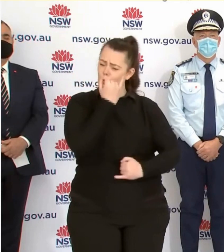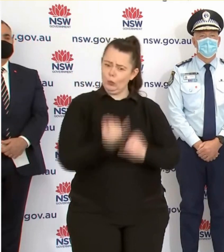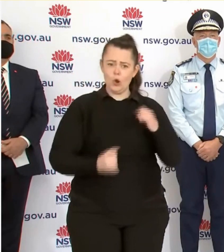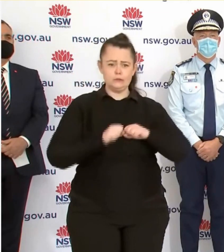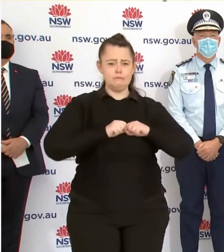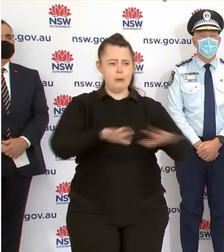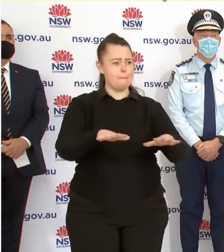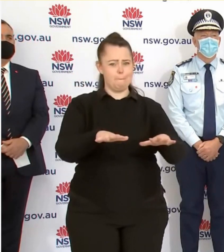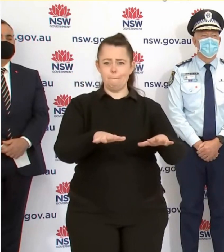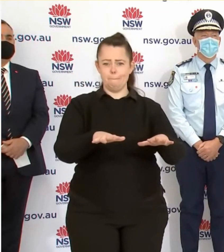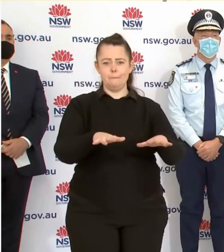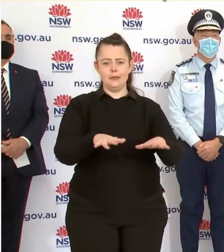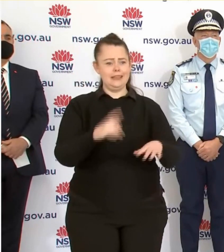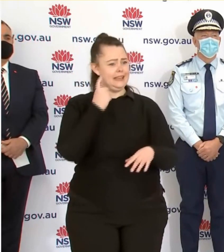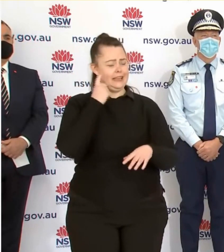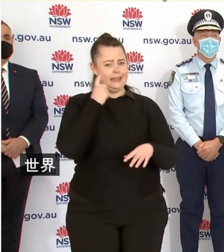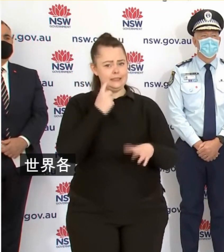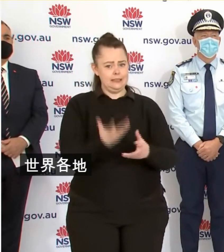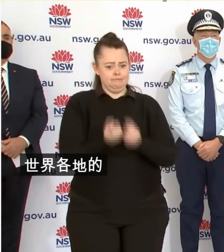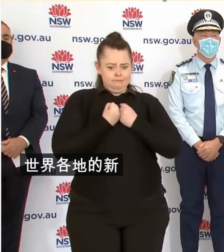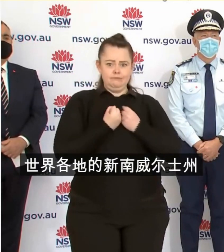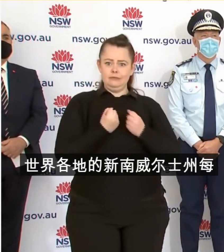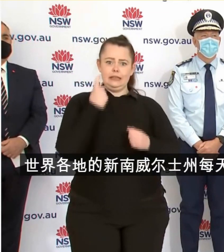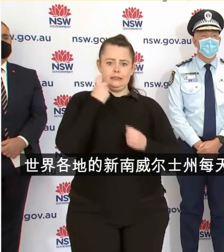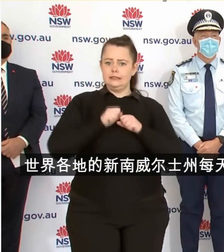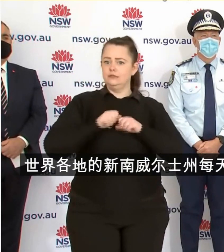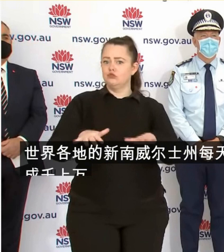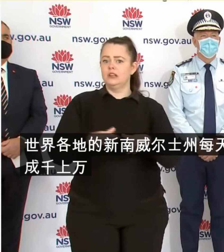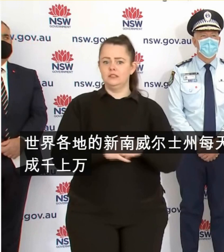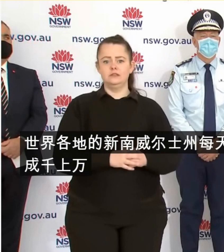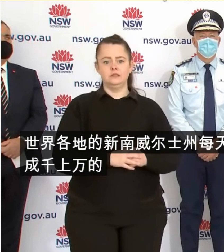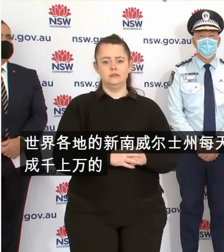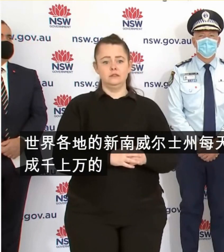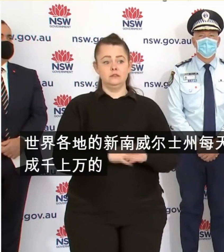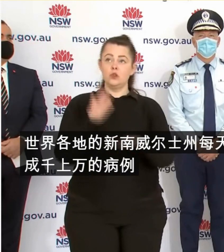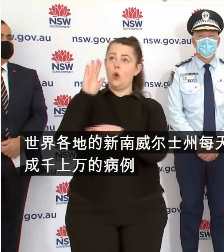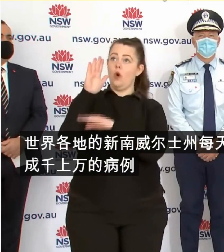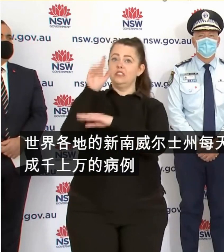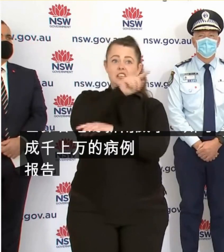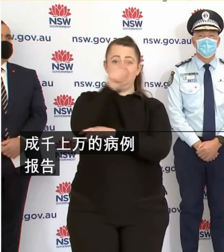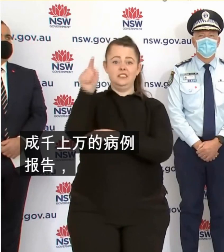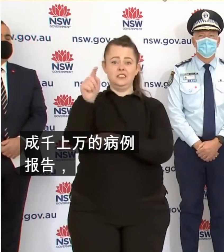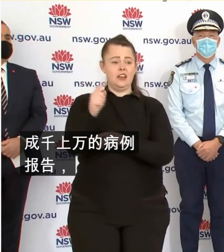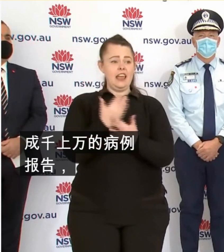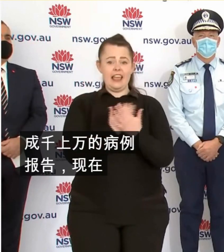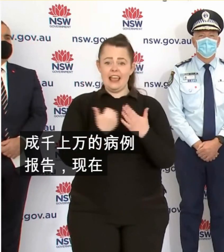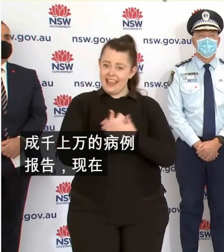seen before. And we've seen similar populations to New South Wales around the world have thousands and thousands of cases reported every day.